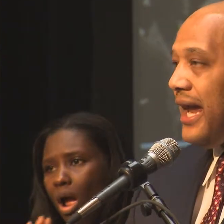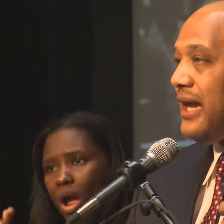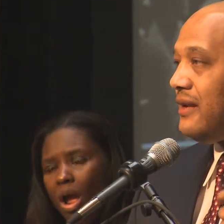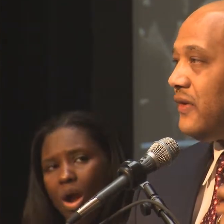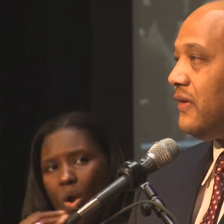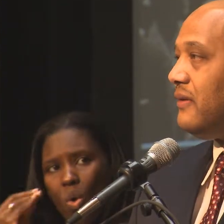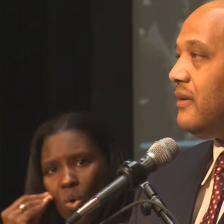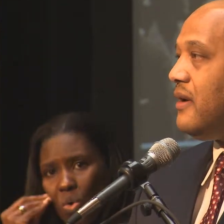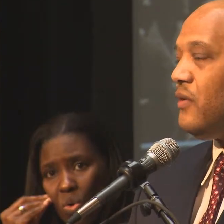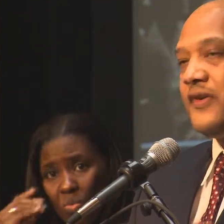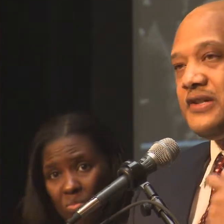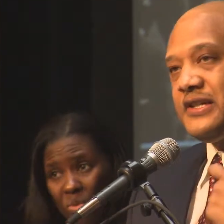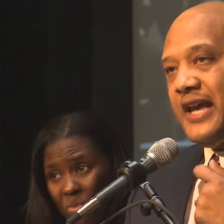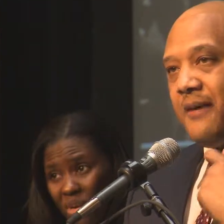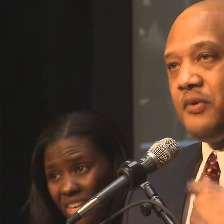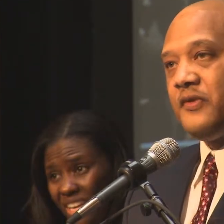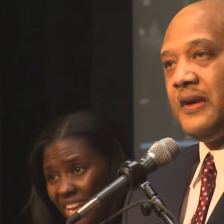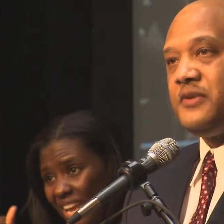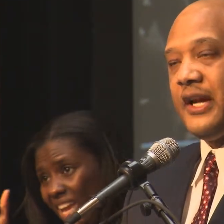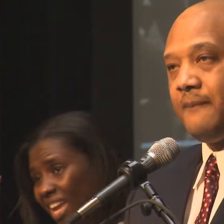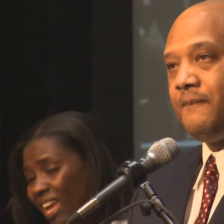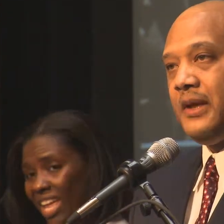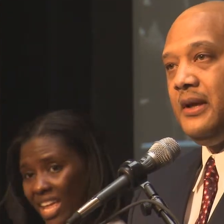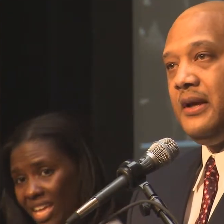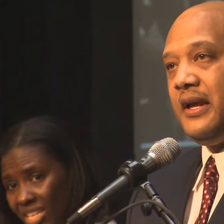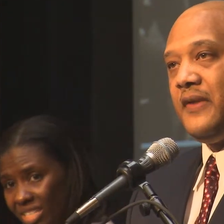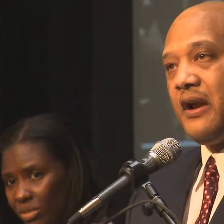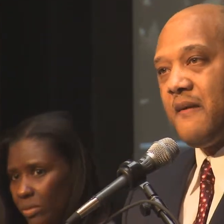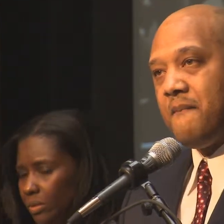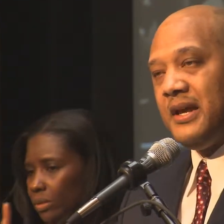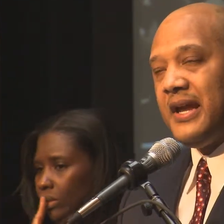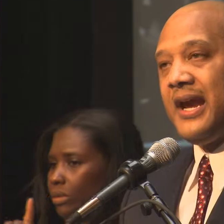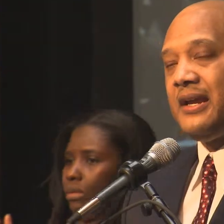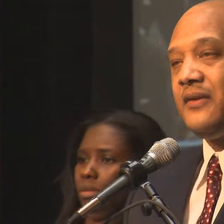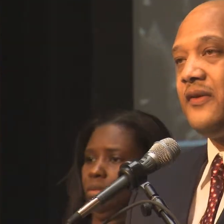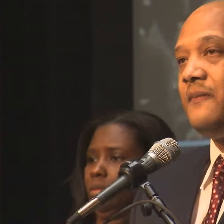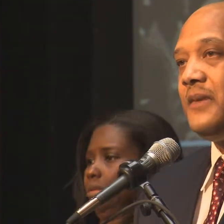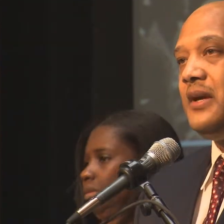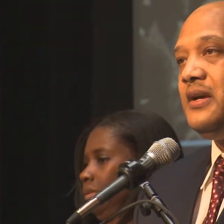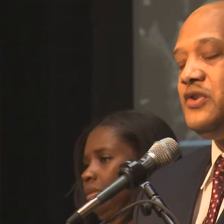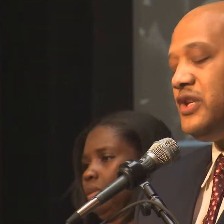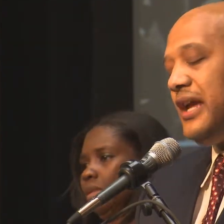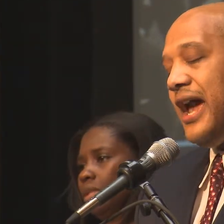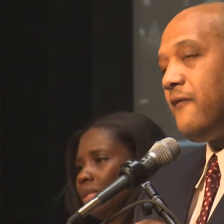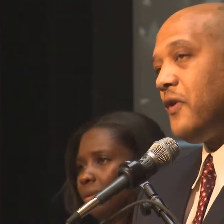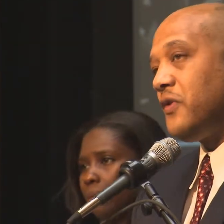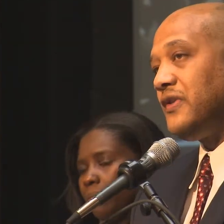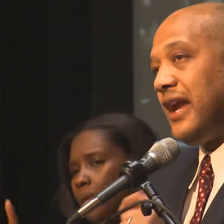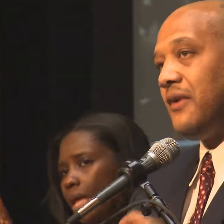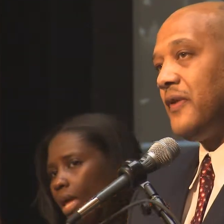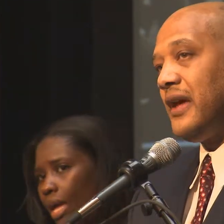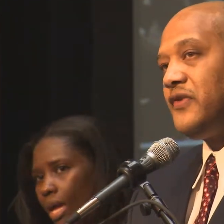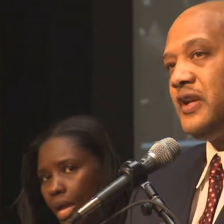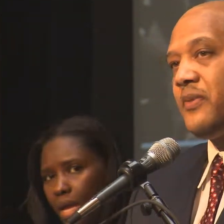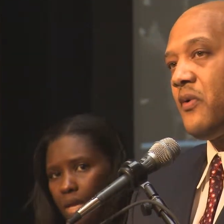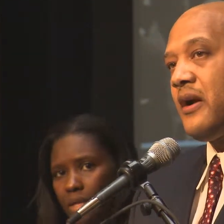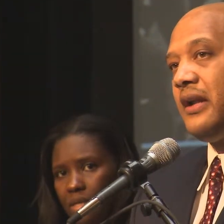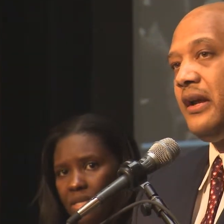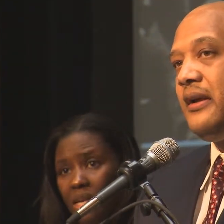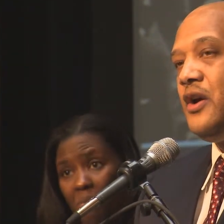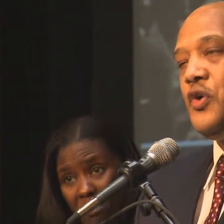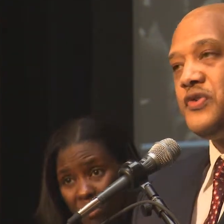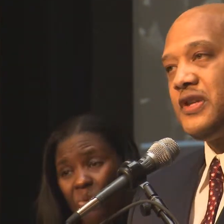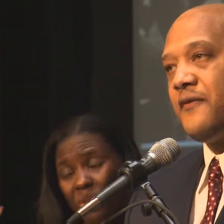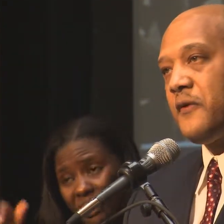When AIDS was such a taboo subject in the mid-80s, she had folks staying with us